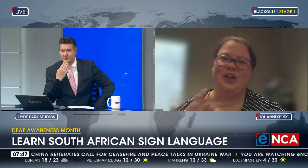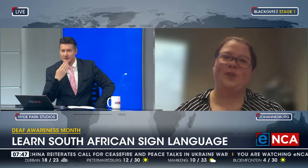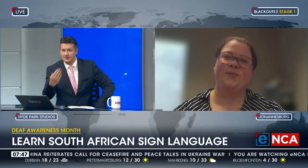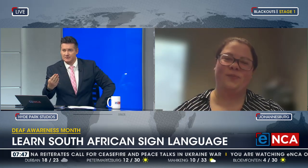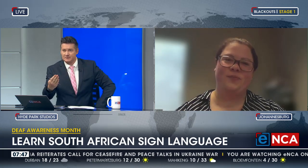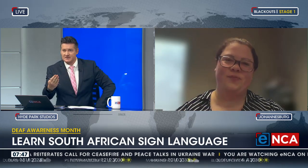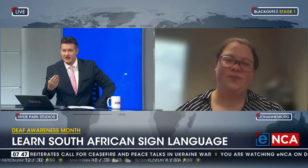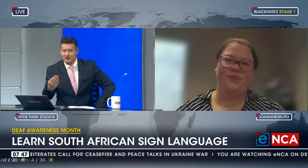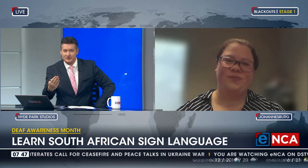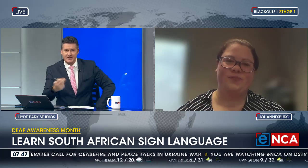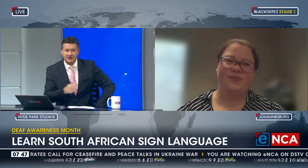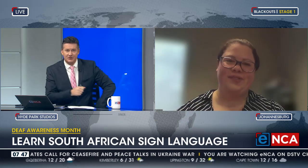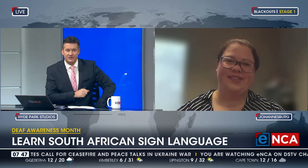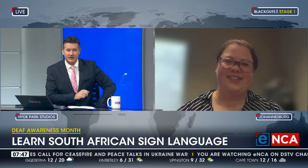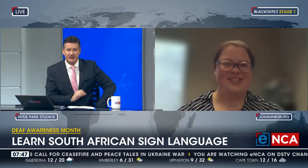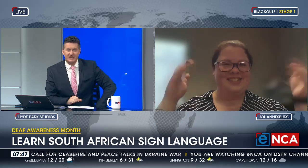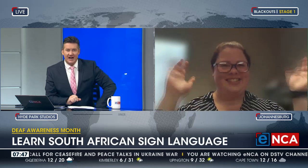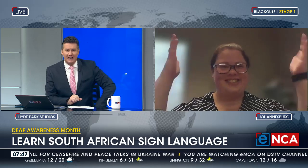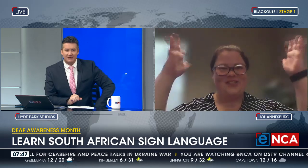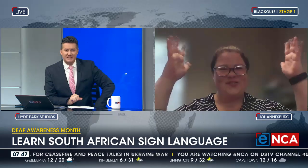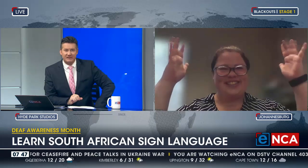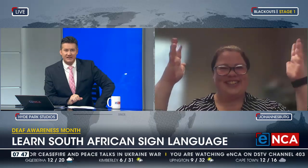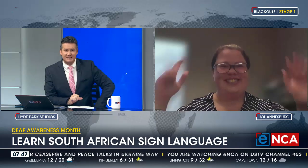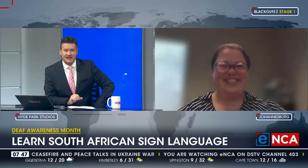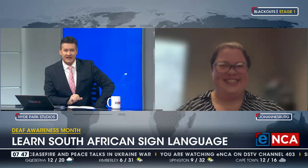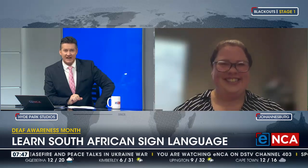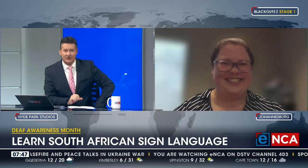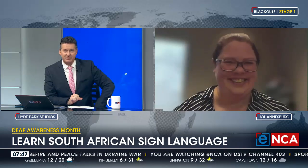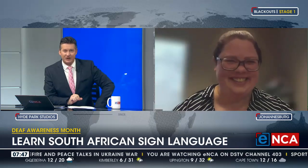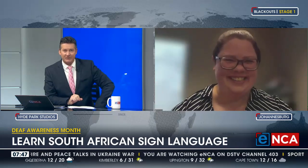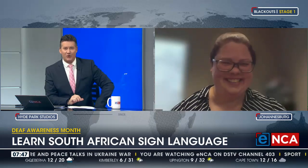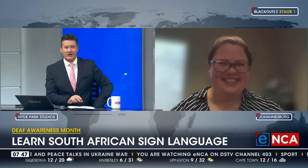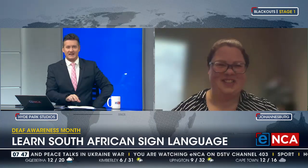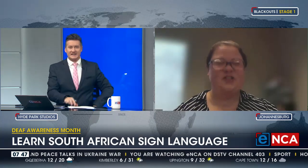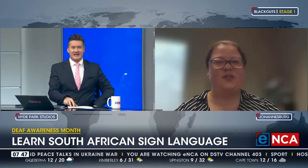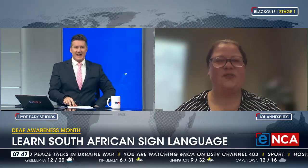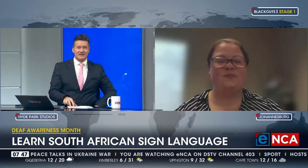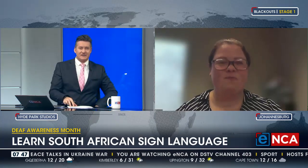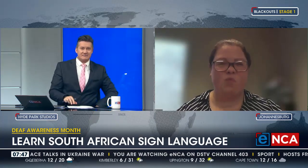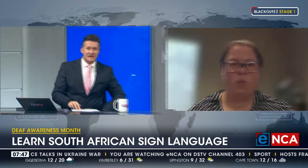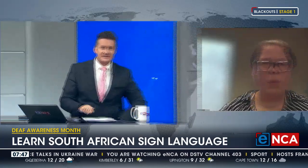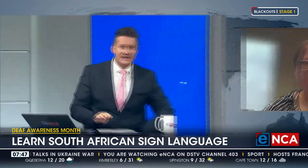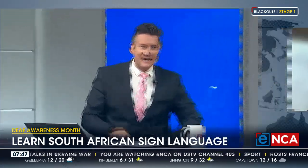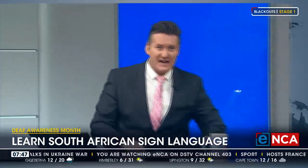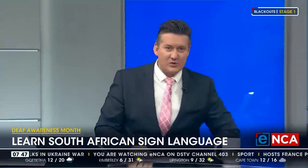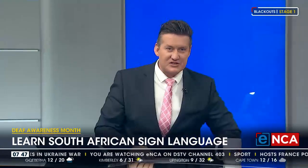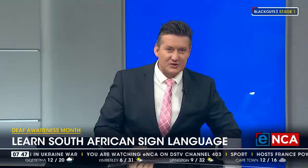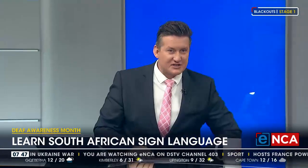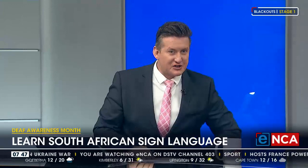Thank you. Sarah Coutts, thank you very much. From the South African Sign Language Program Coordinator at the Wits Plus Language School. It's a